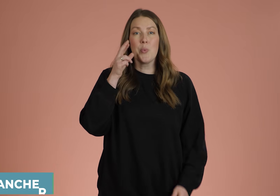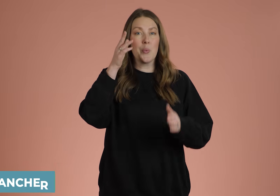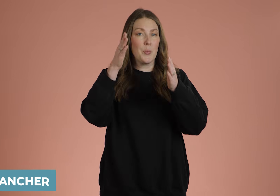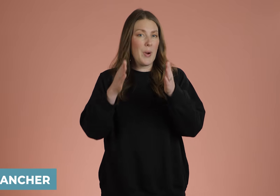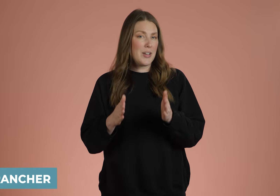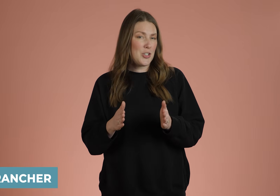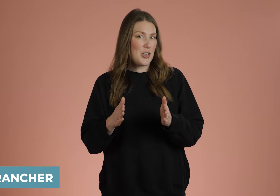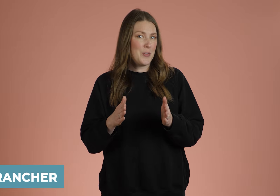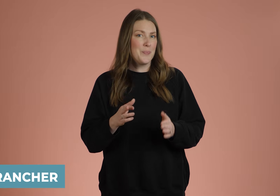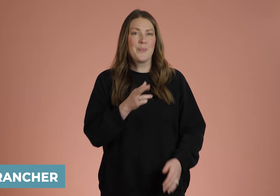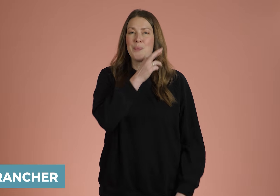Rancher.